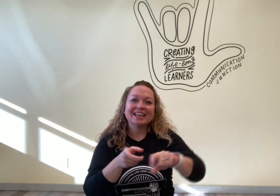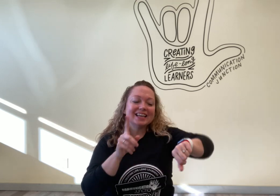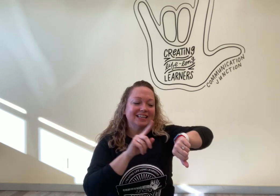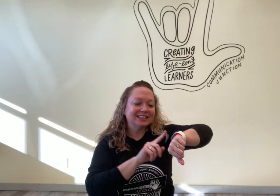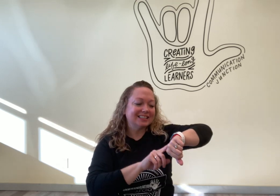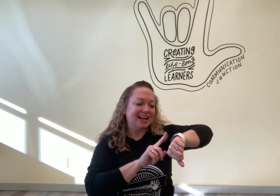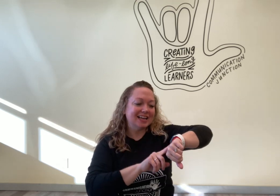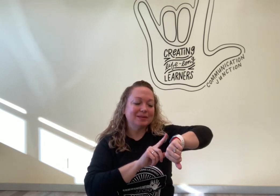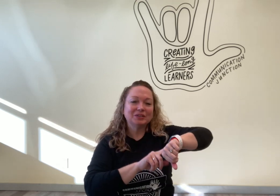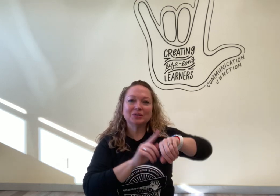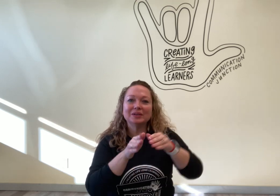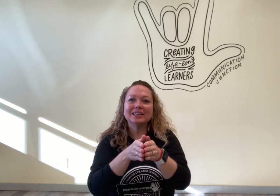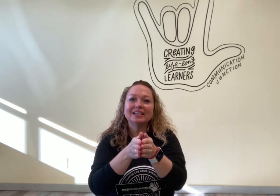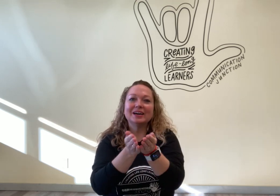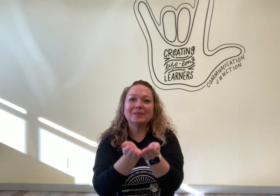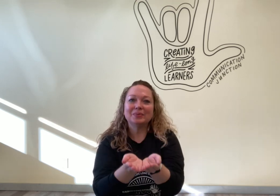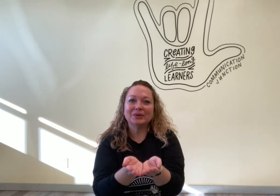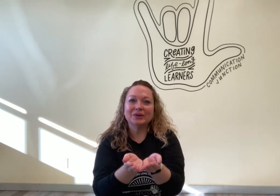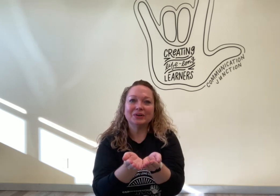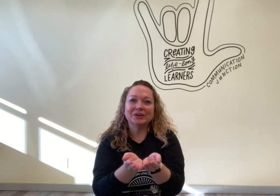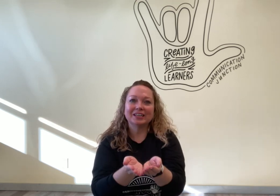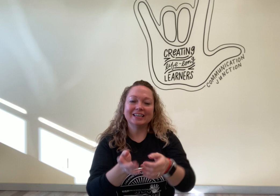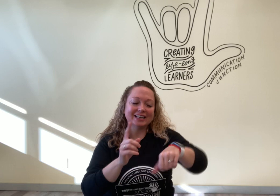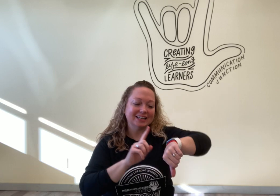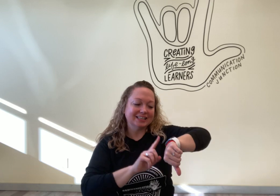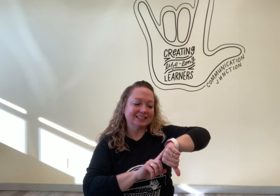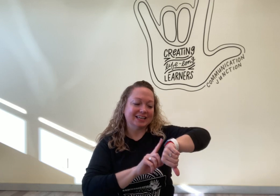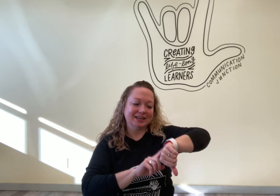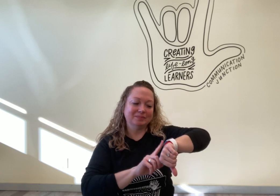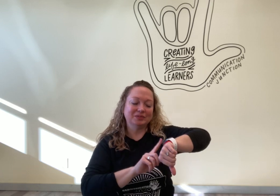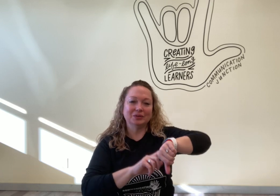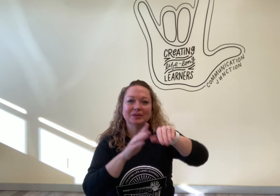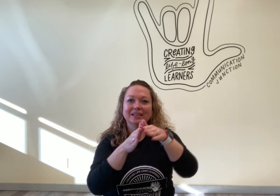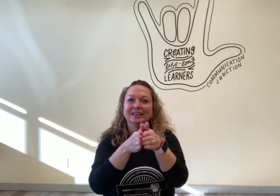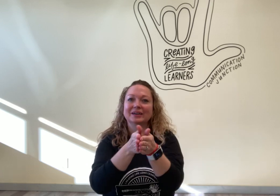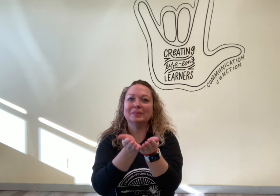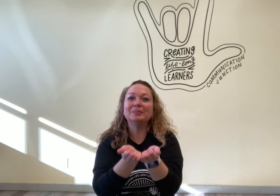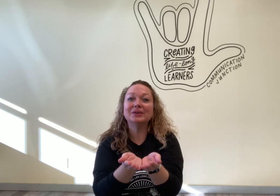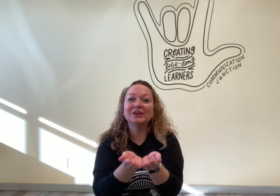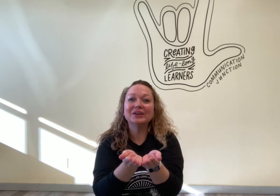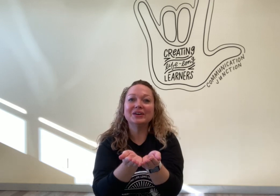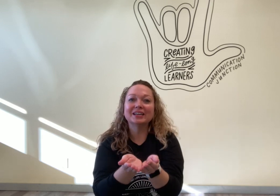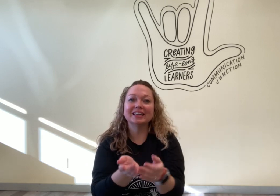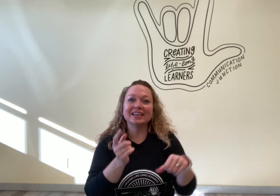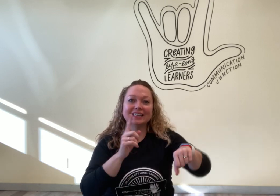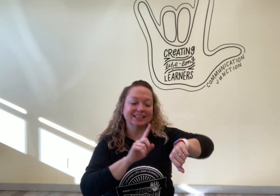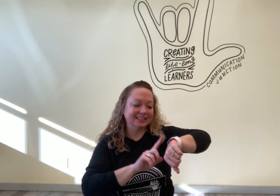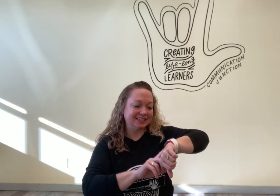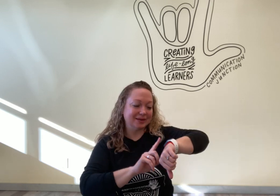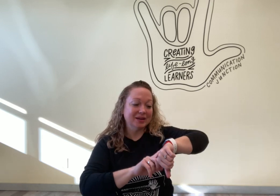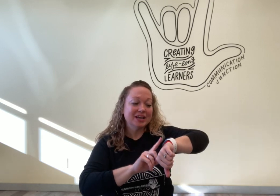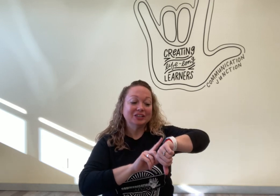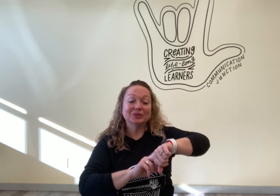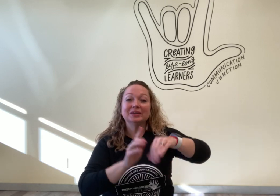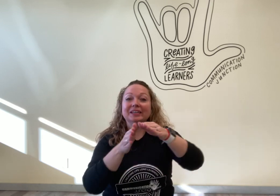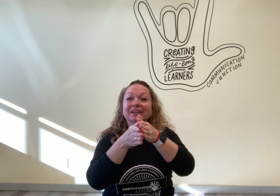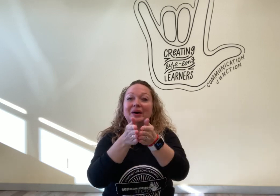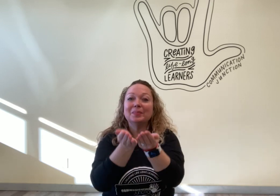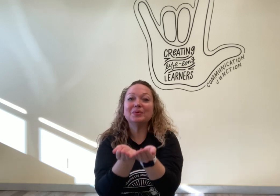is time to read a book. It is time to read a book. It is time to read a book